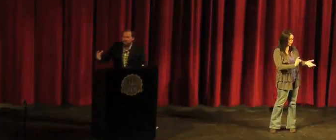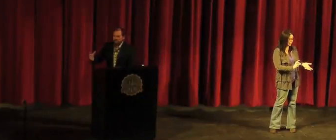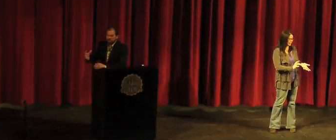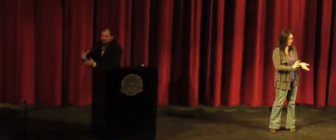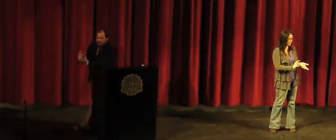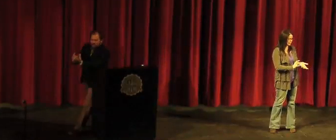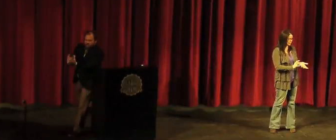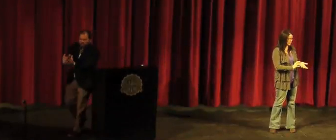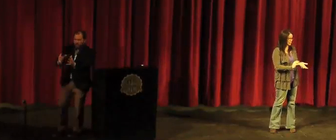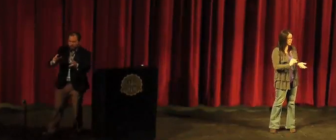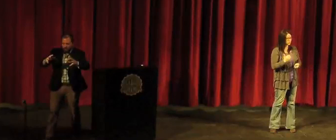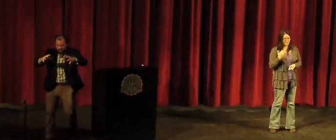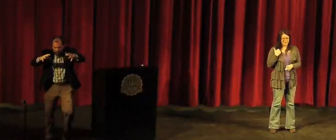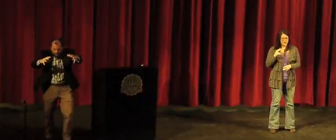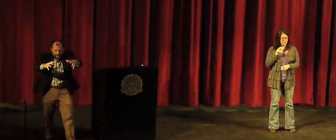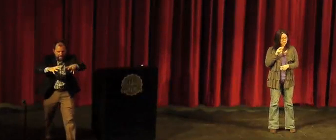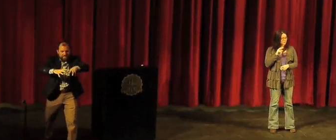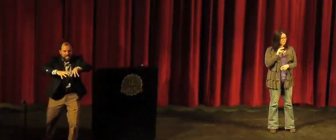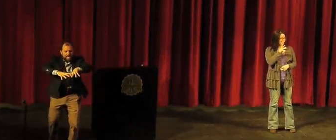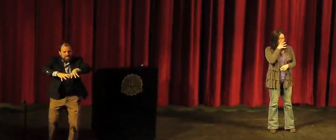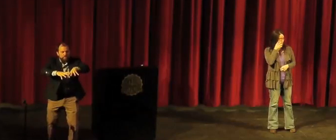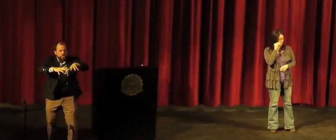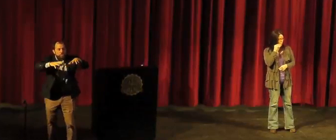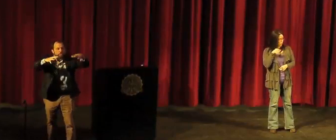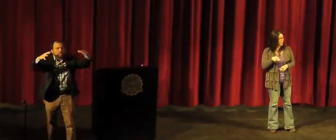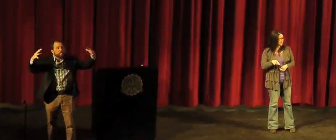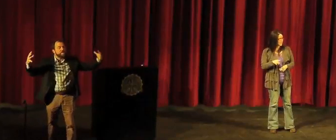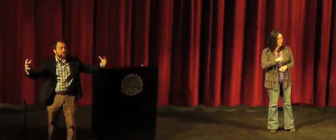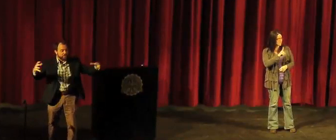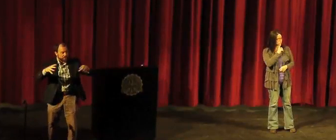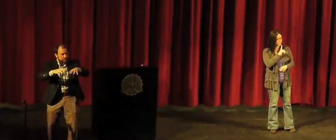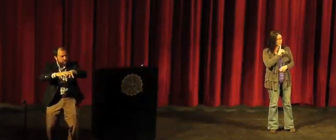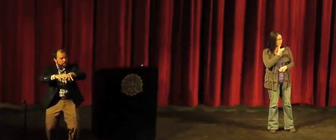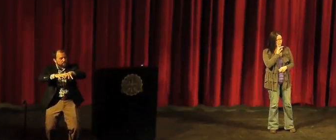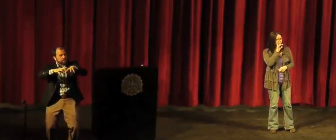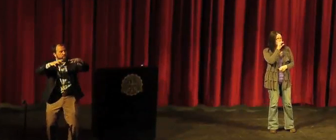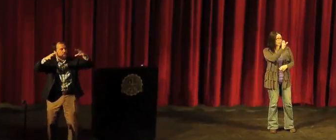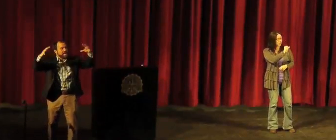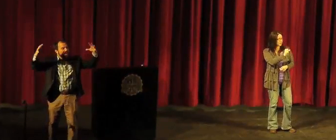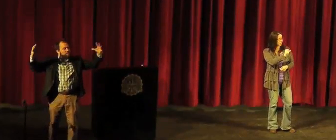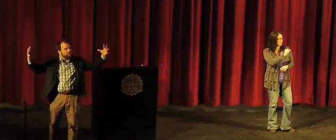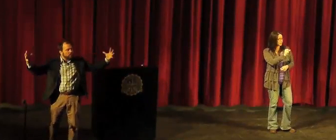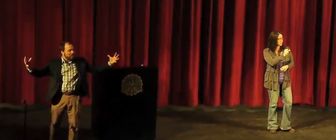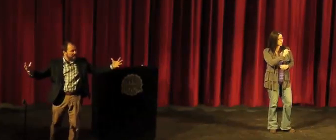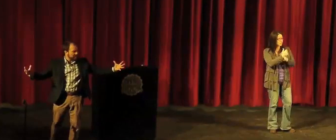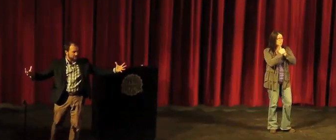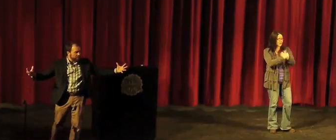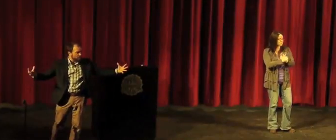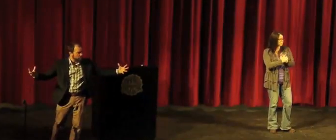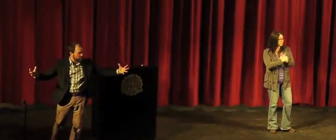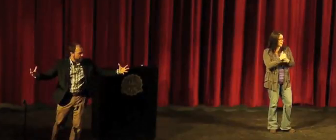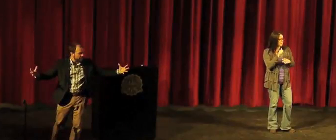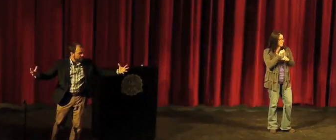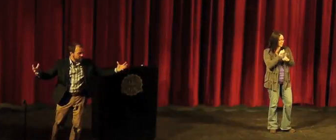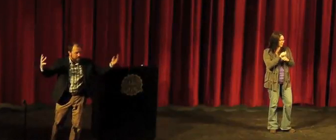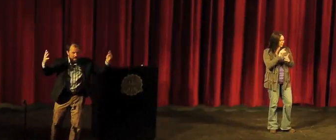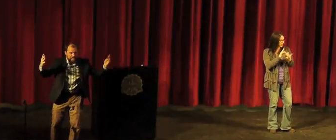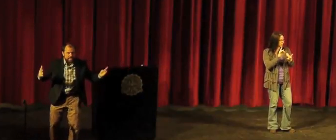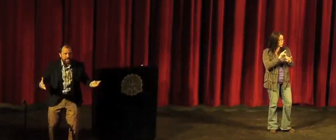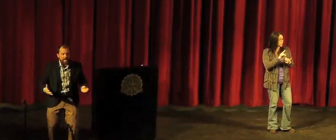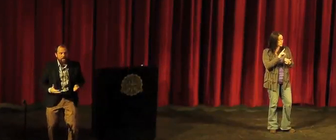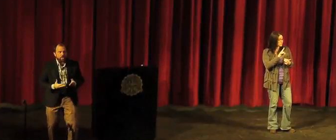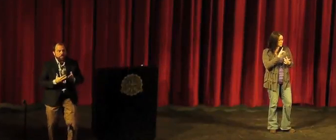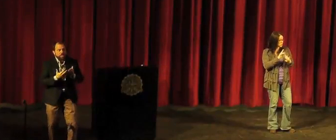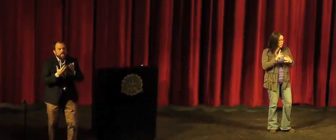that young Nebraska farm boy, in a way, has absorbed a myth, which is a grand plot about what matters,